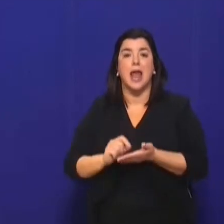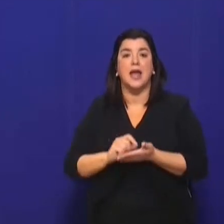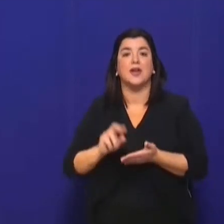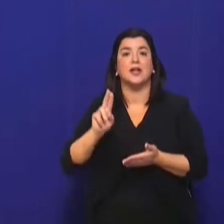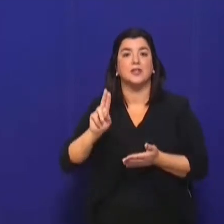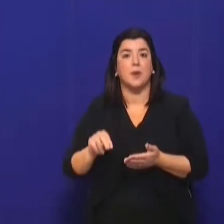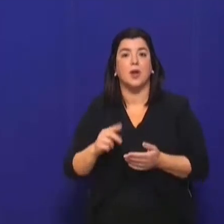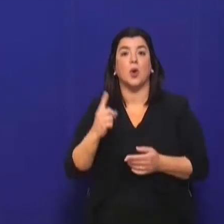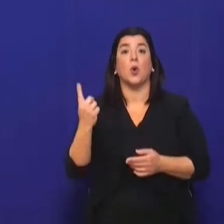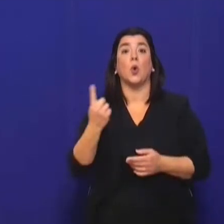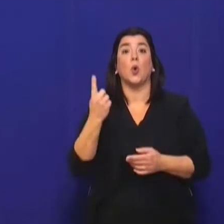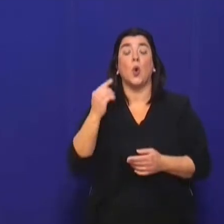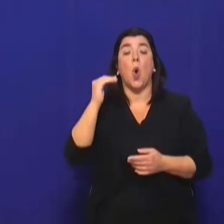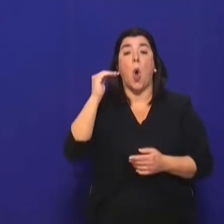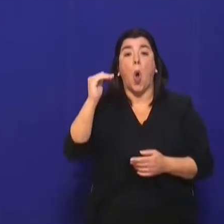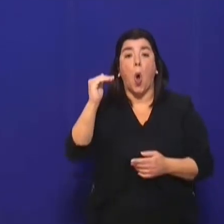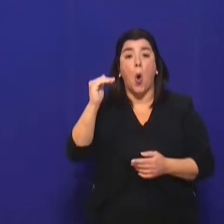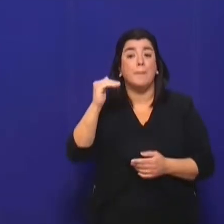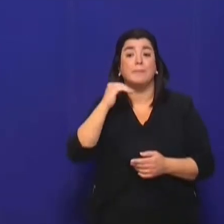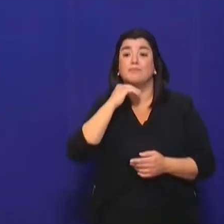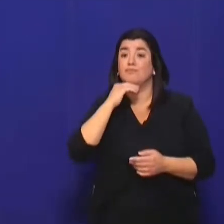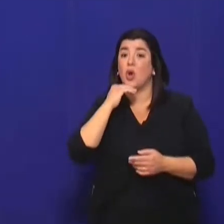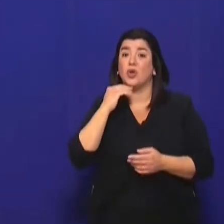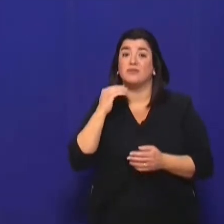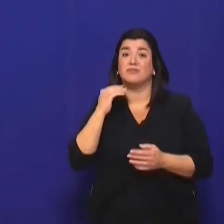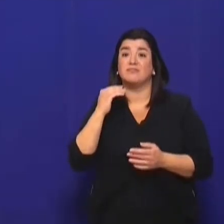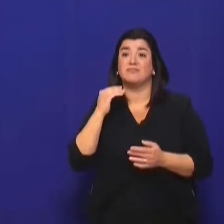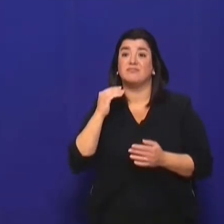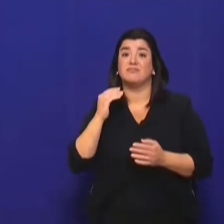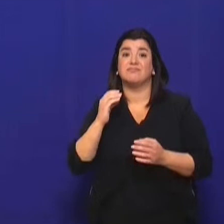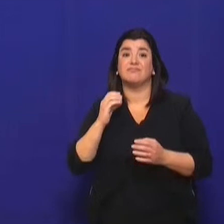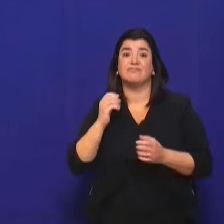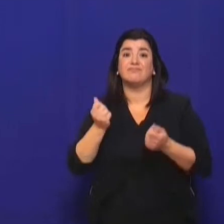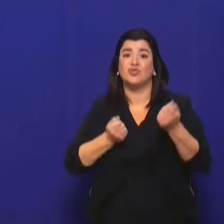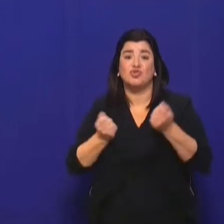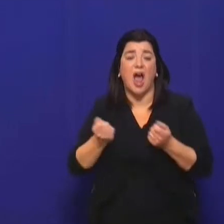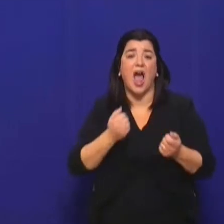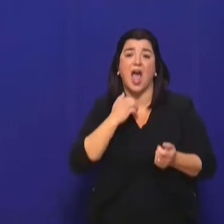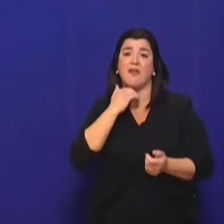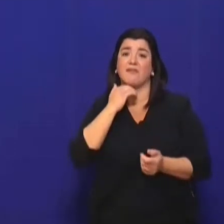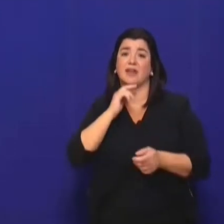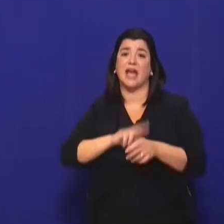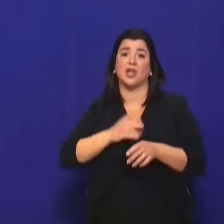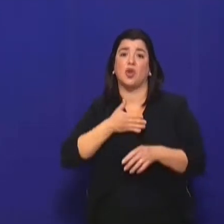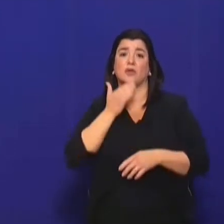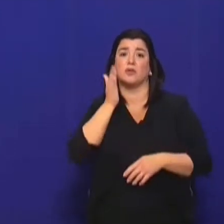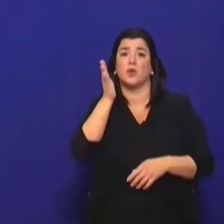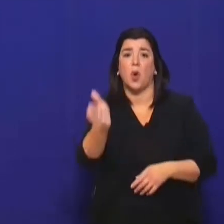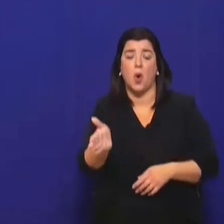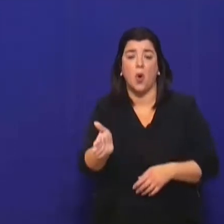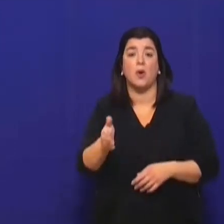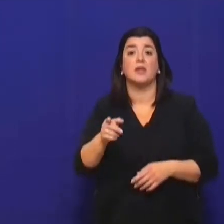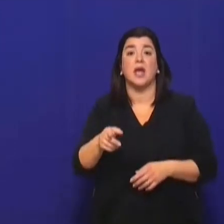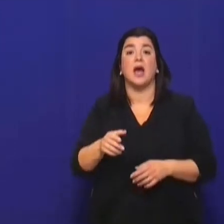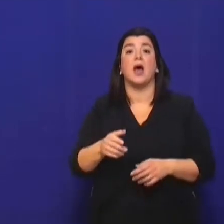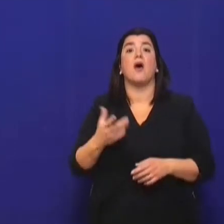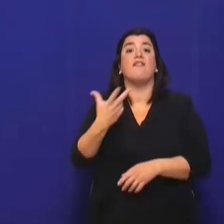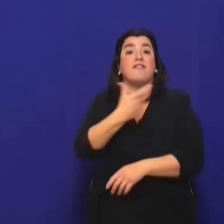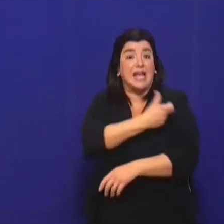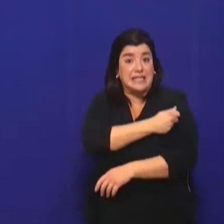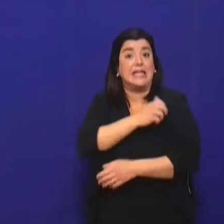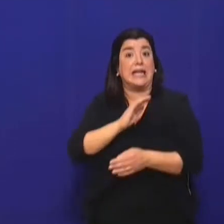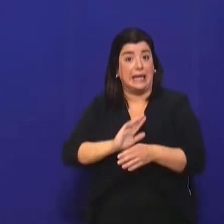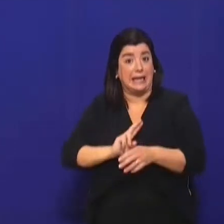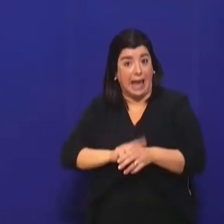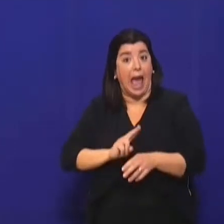who actually are homebound so that we will be able to come and actually vaccinate you within your own home. It is very important to all